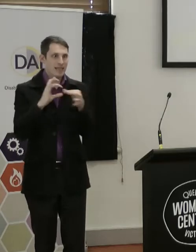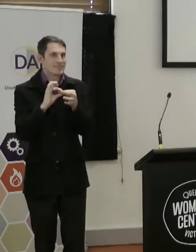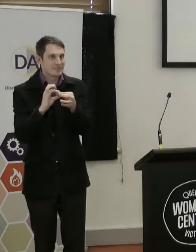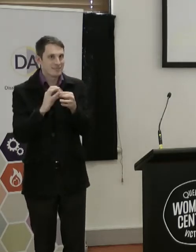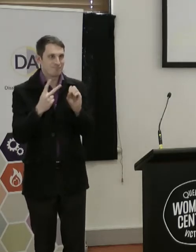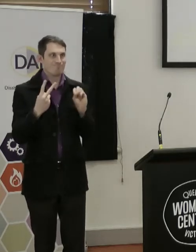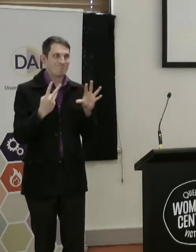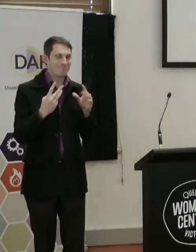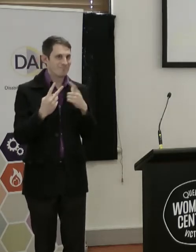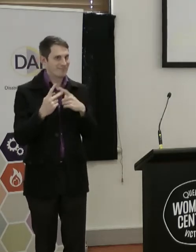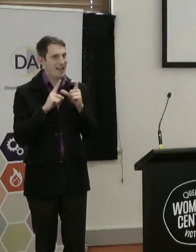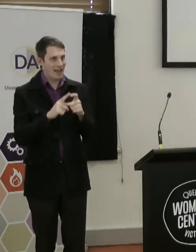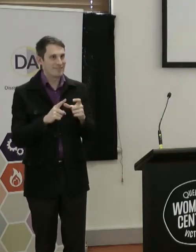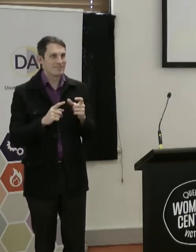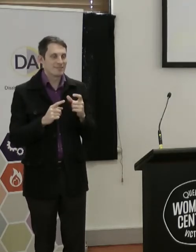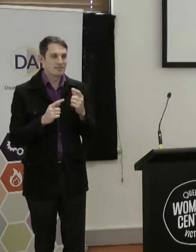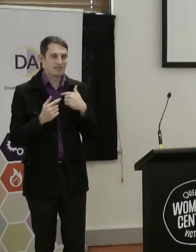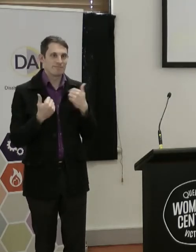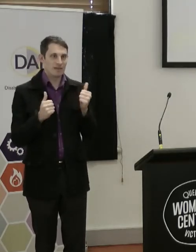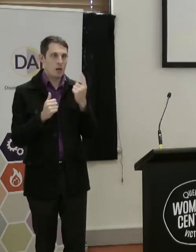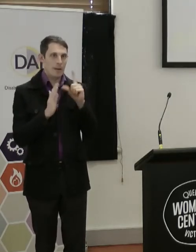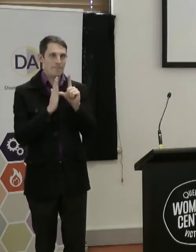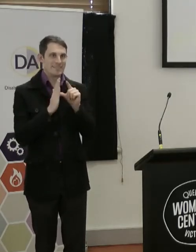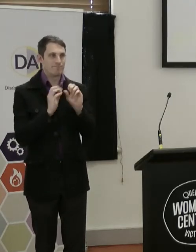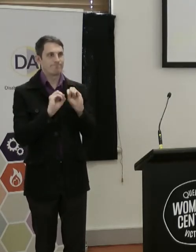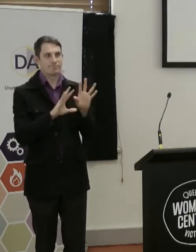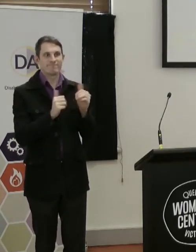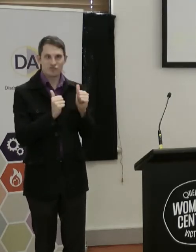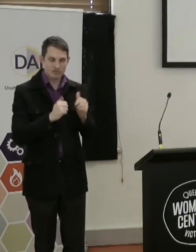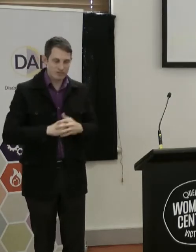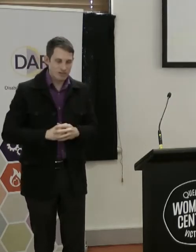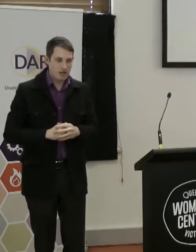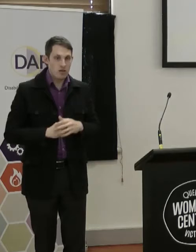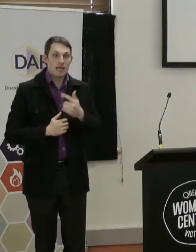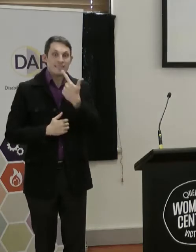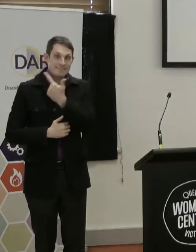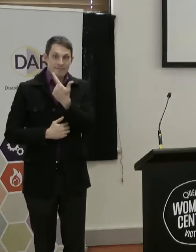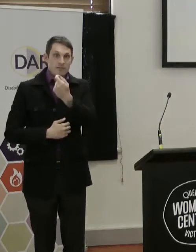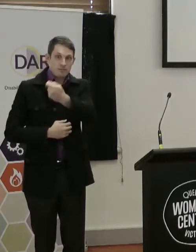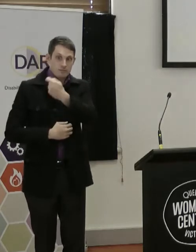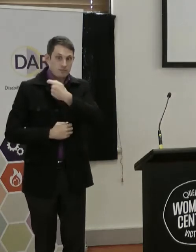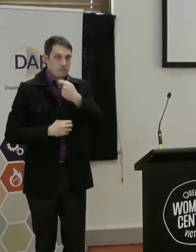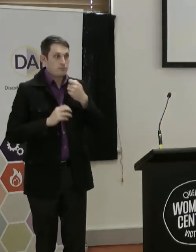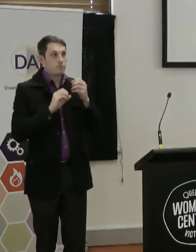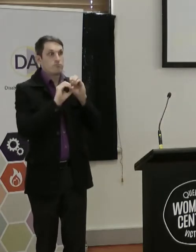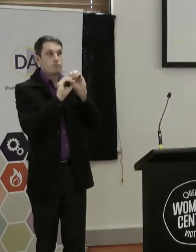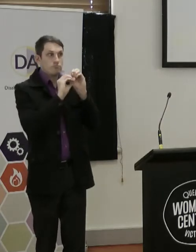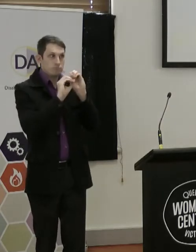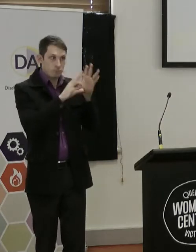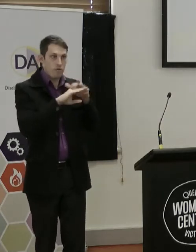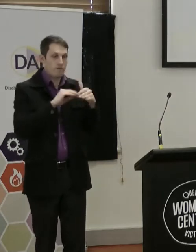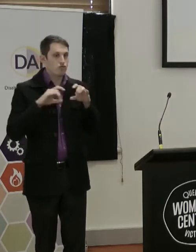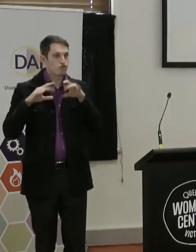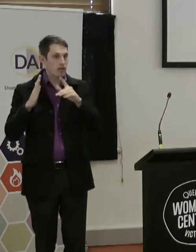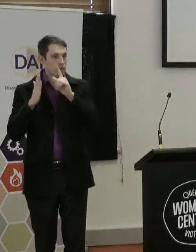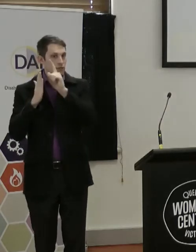hand, but managed to do that in 1 minute. So collectively, the delegation spoke about Australia's legislative and